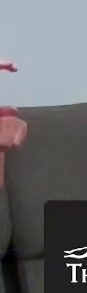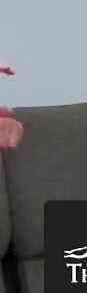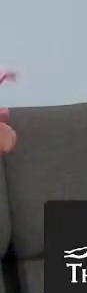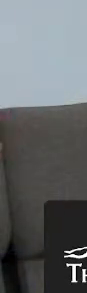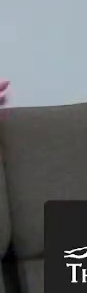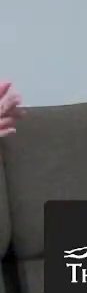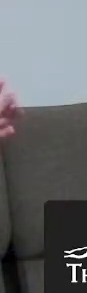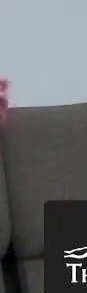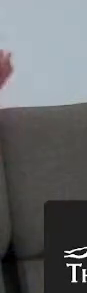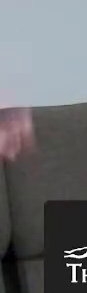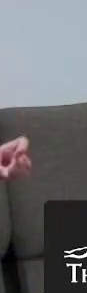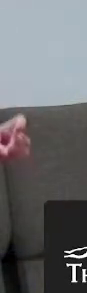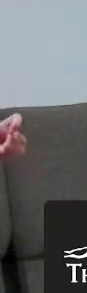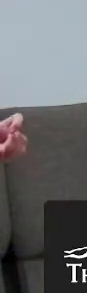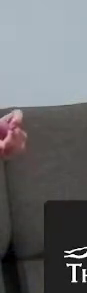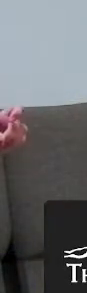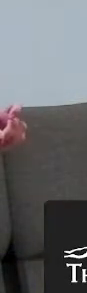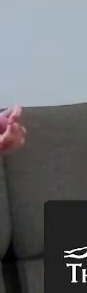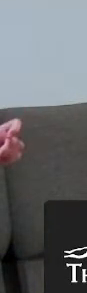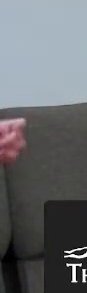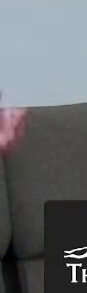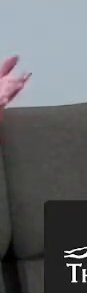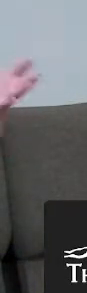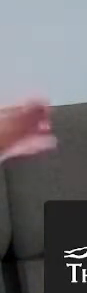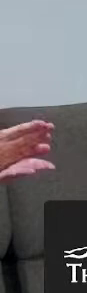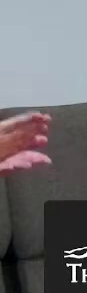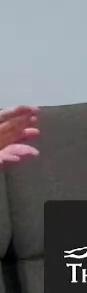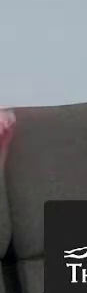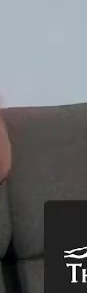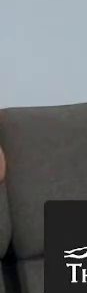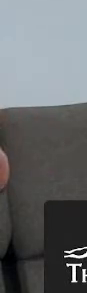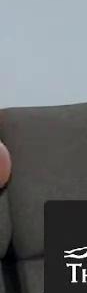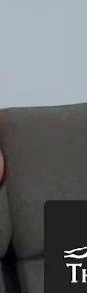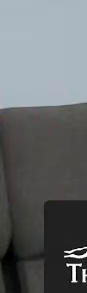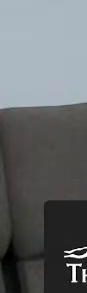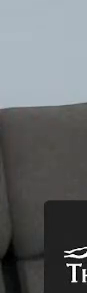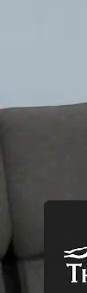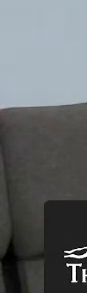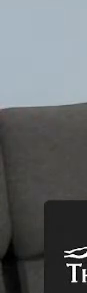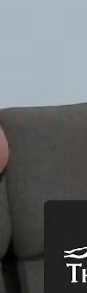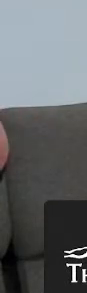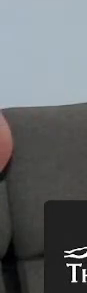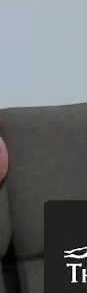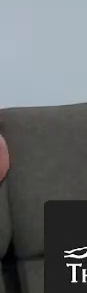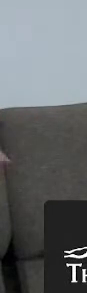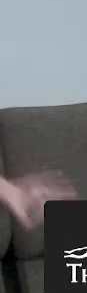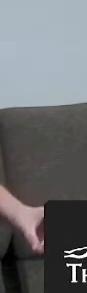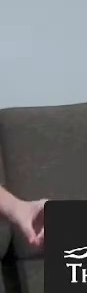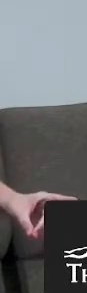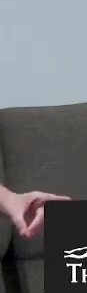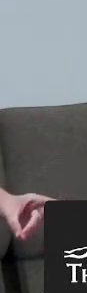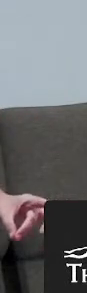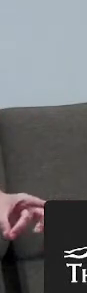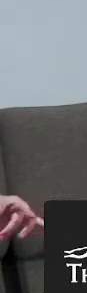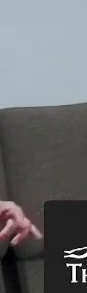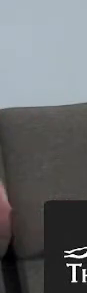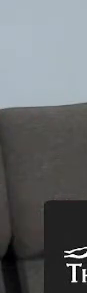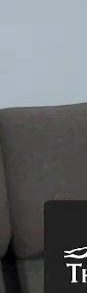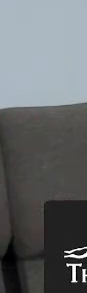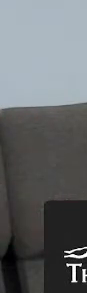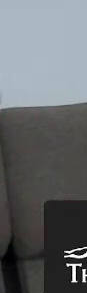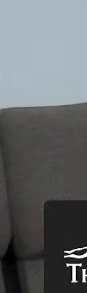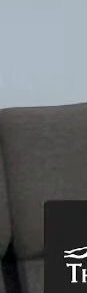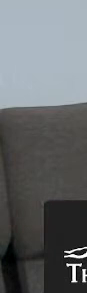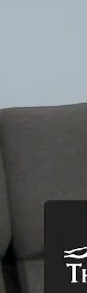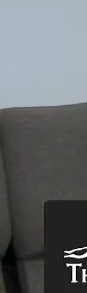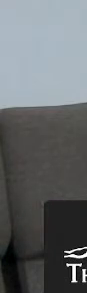you need to exit your flesh and say, God, I'm ready to be in the Spirit in how I, amen, how I look at life.